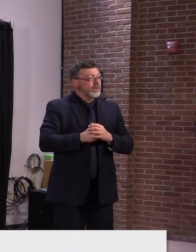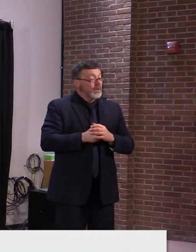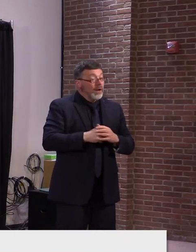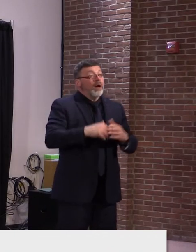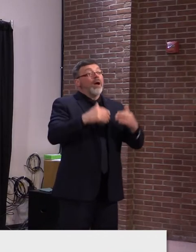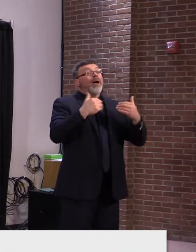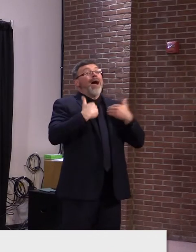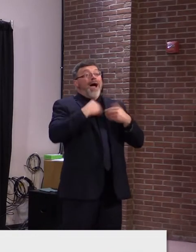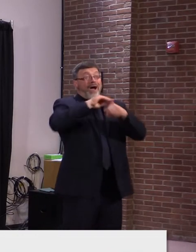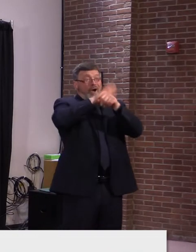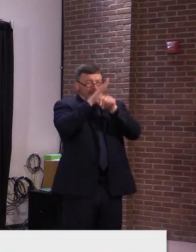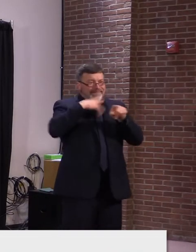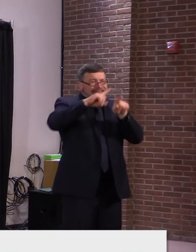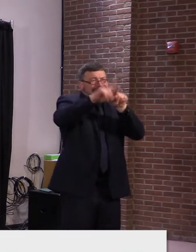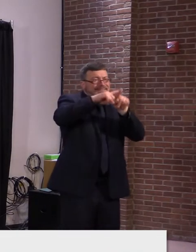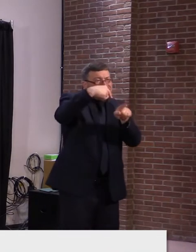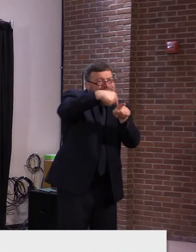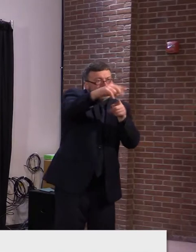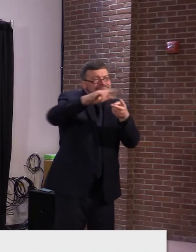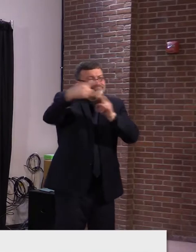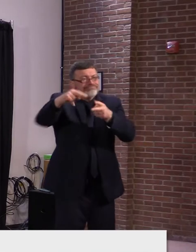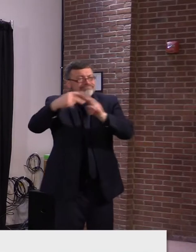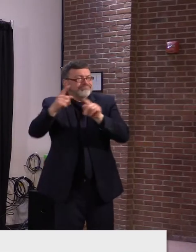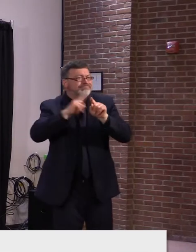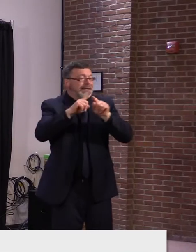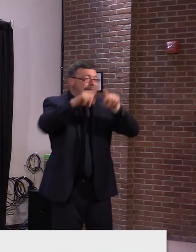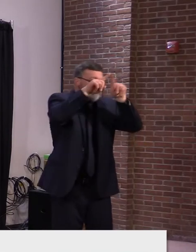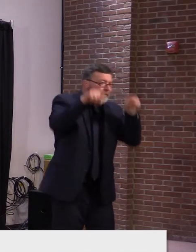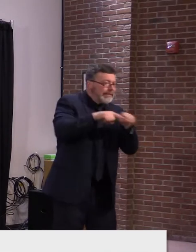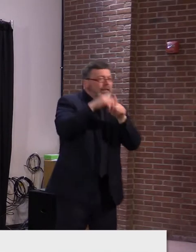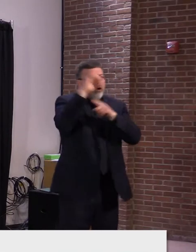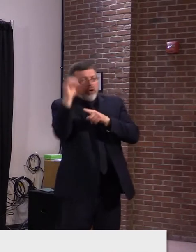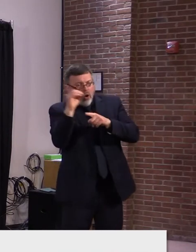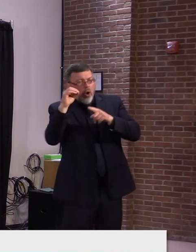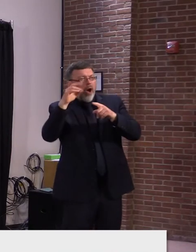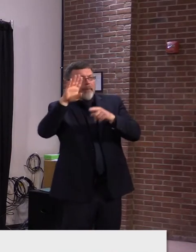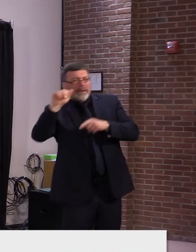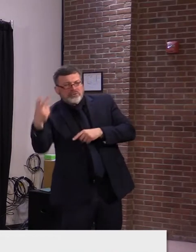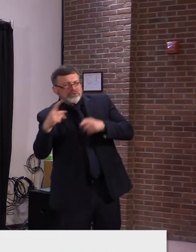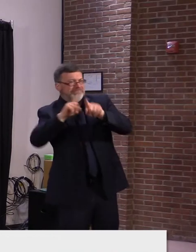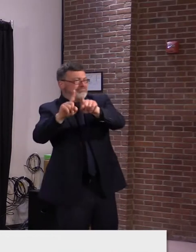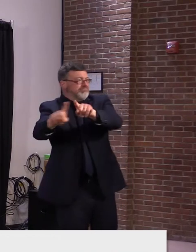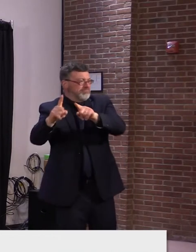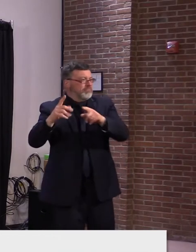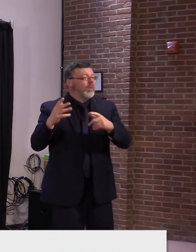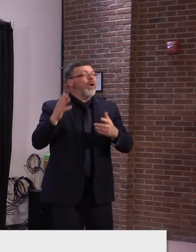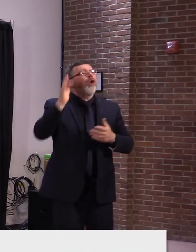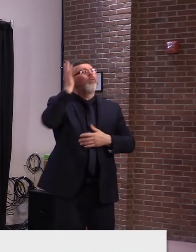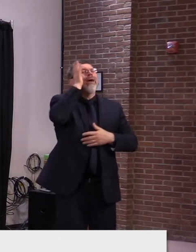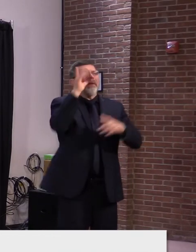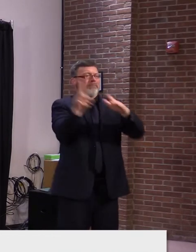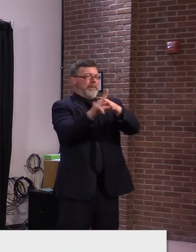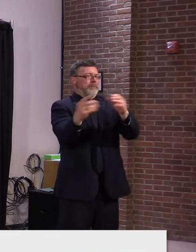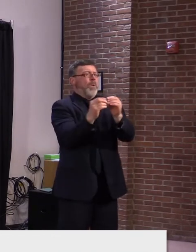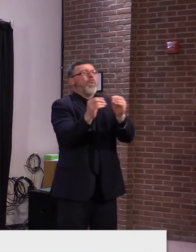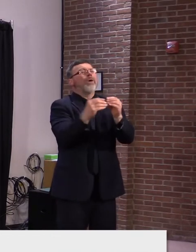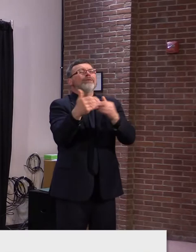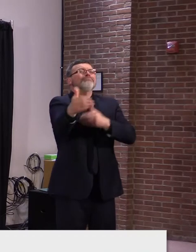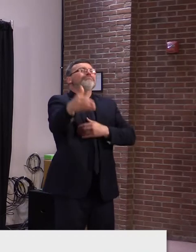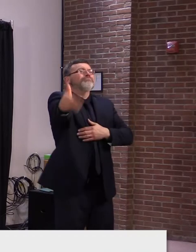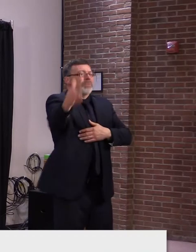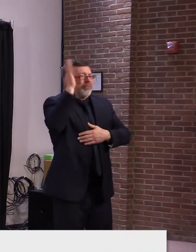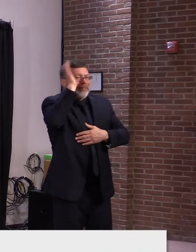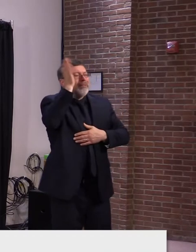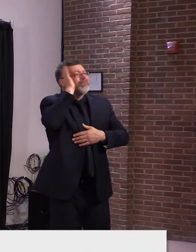the future. We just know that there are going to be new variants and new strains. Again, what we've seen with the